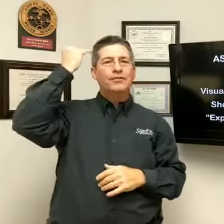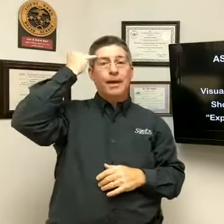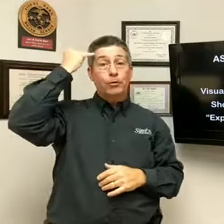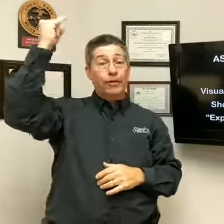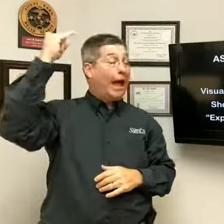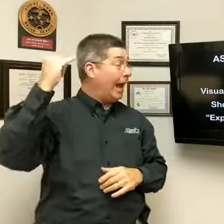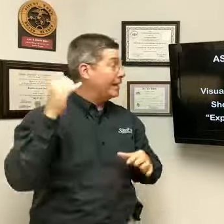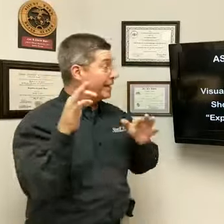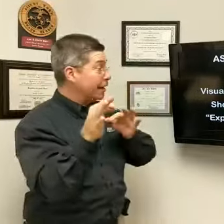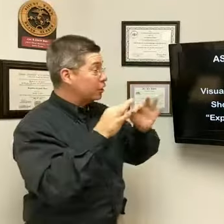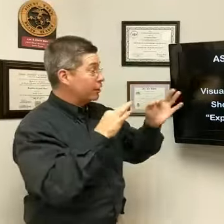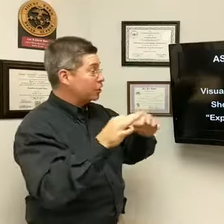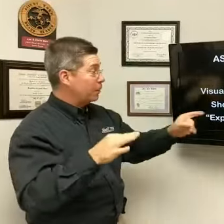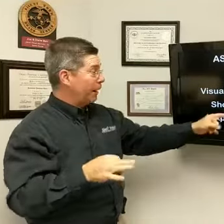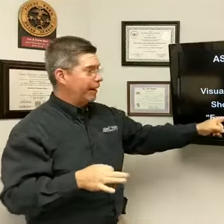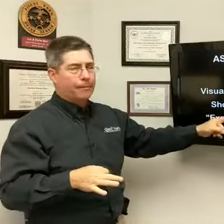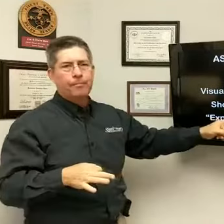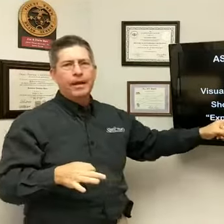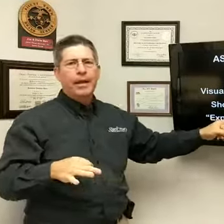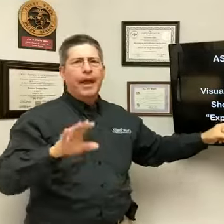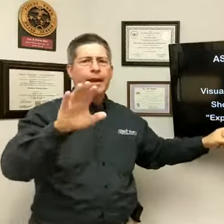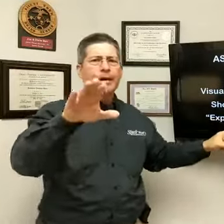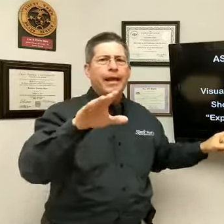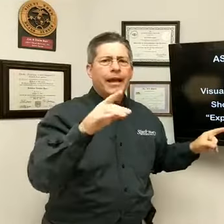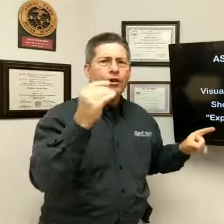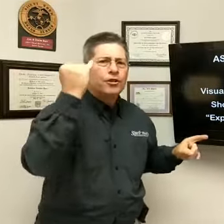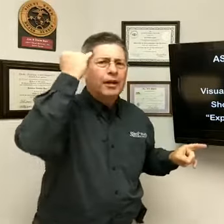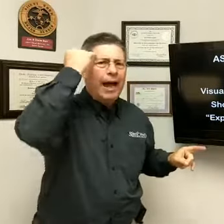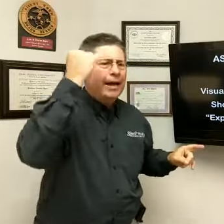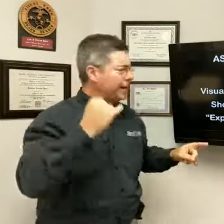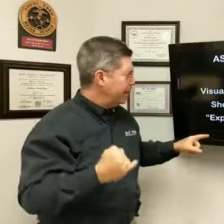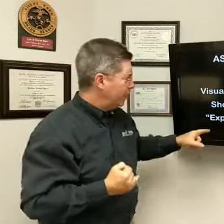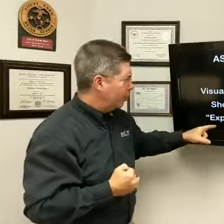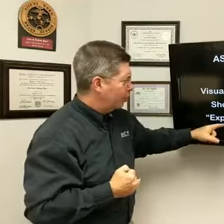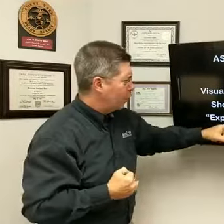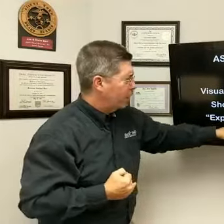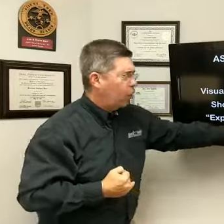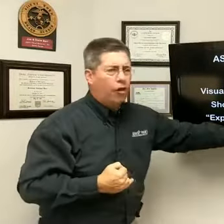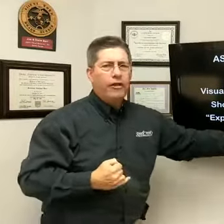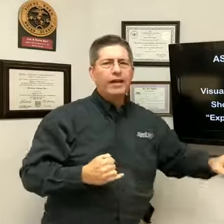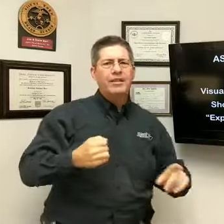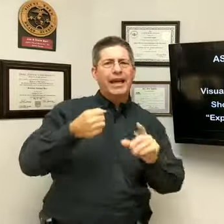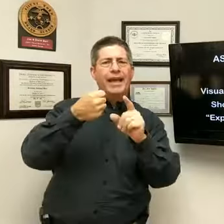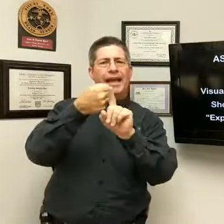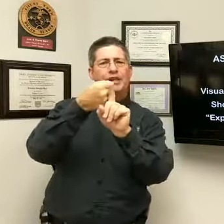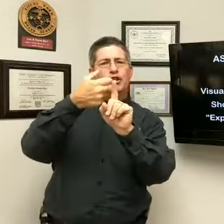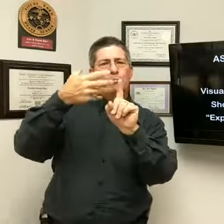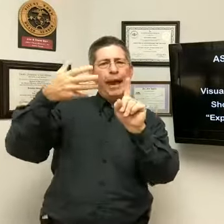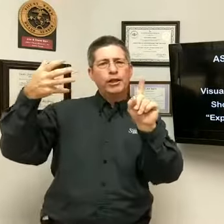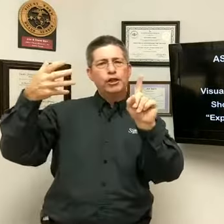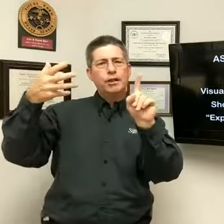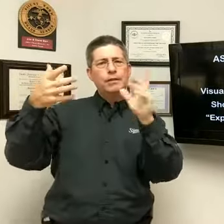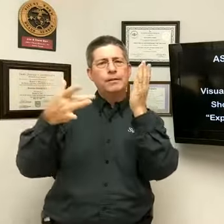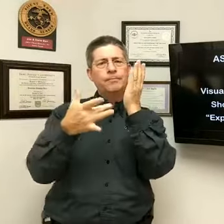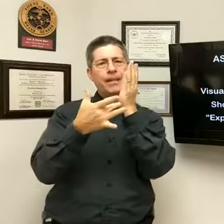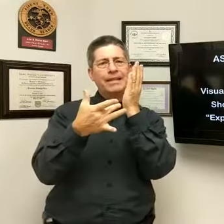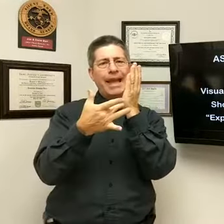concept or the idea to explain it. And here's an idea here. We call these expansion